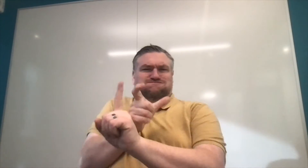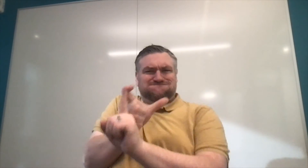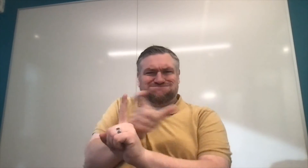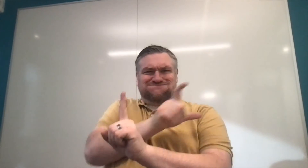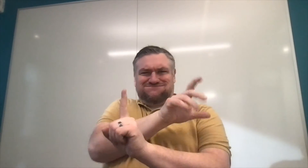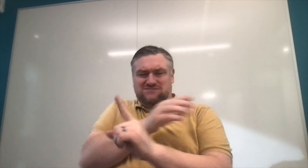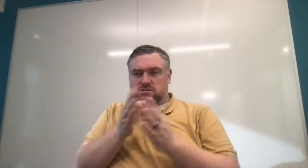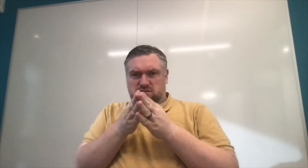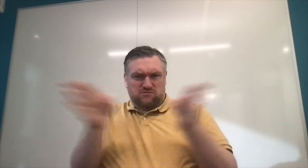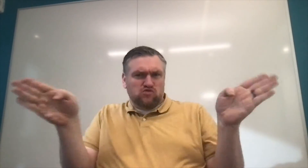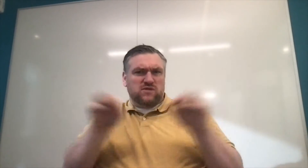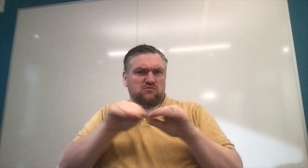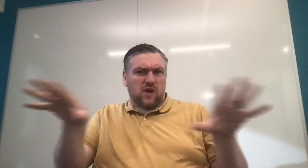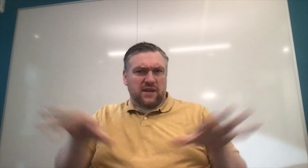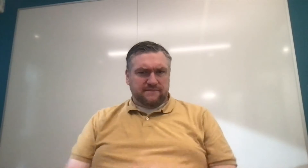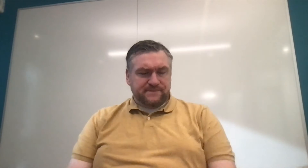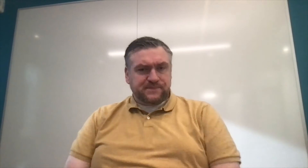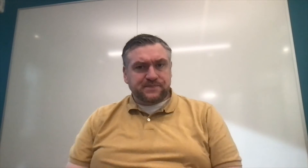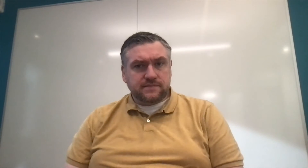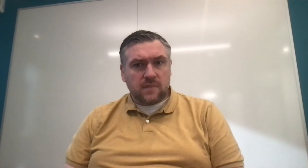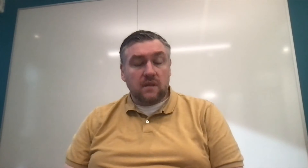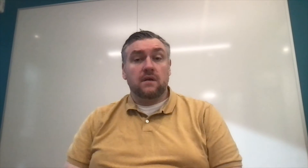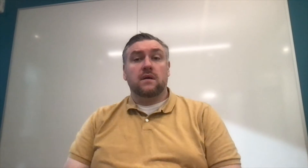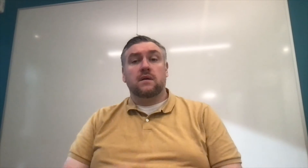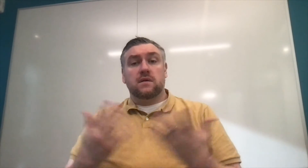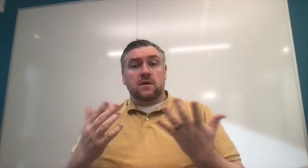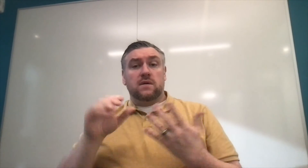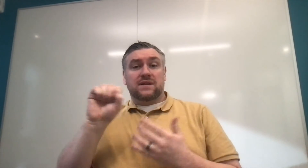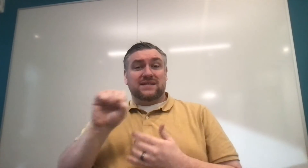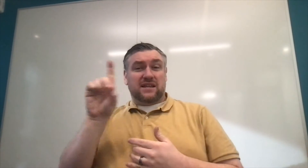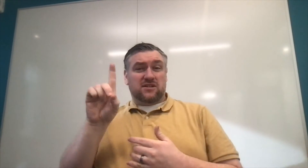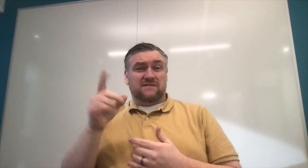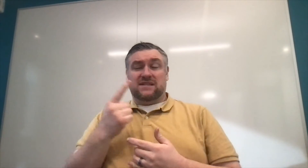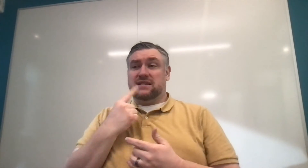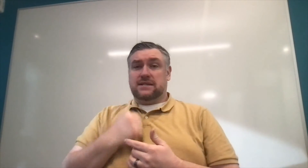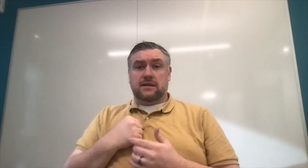varied, extremely varied, it's going to be a very big standard deviation, very spread out.